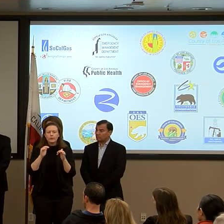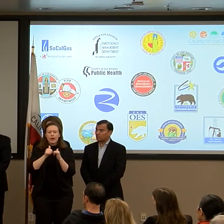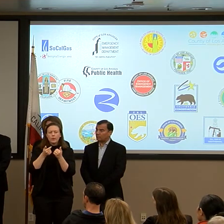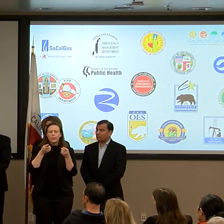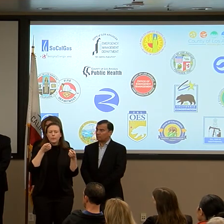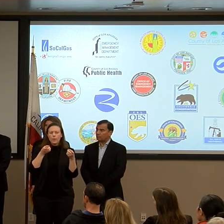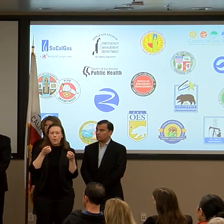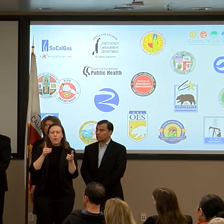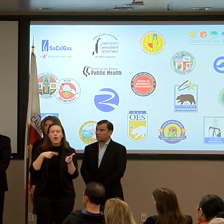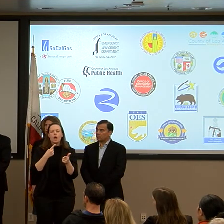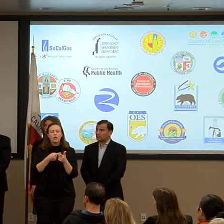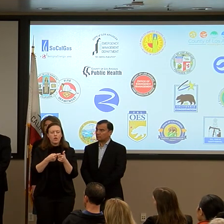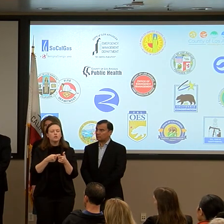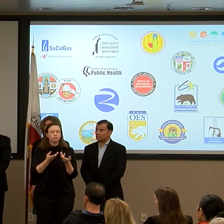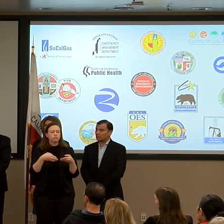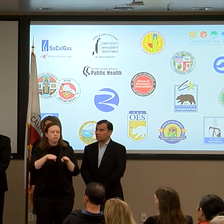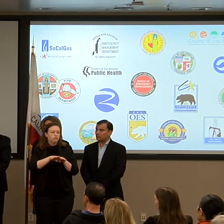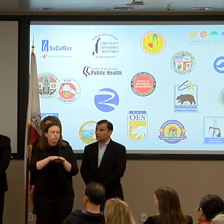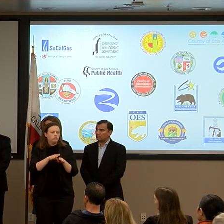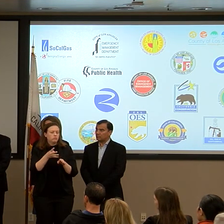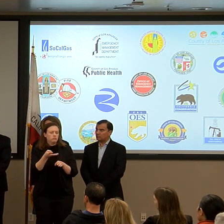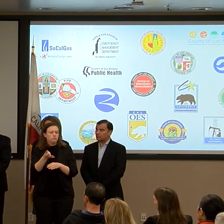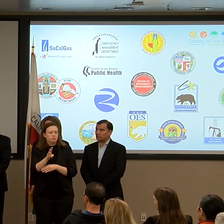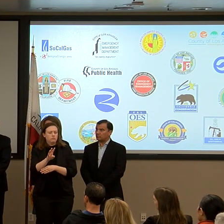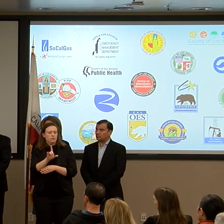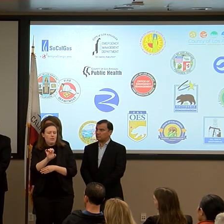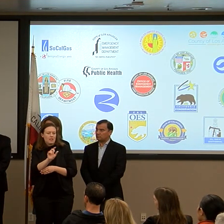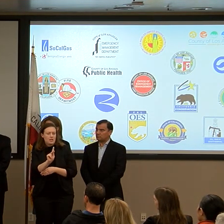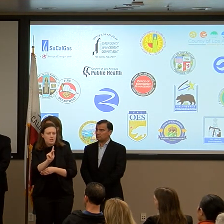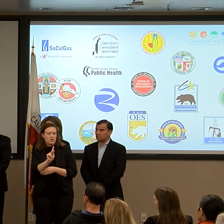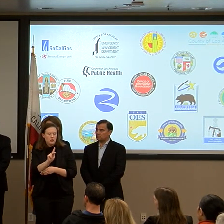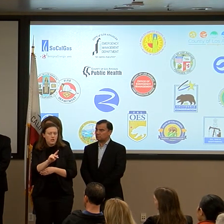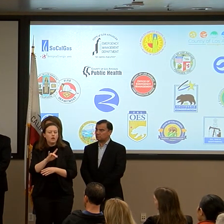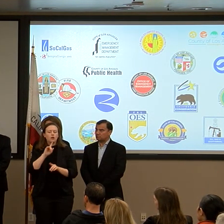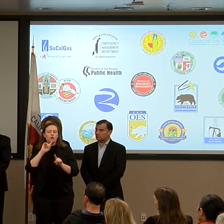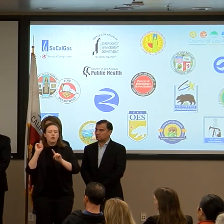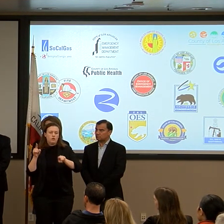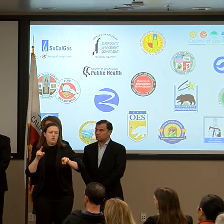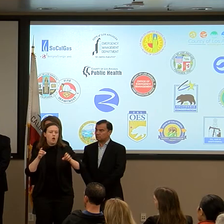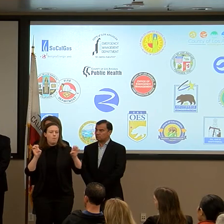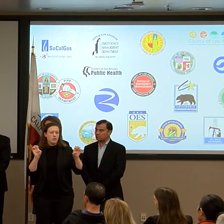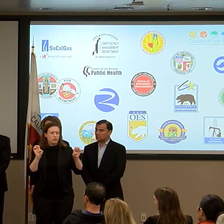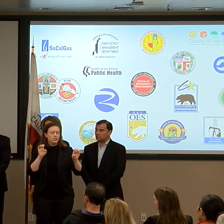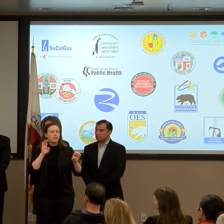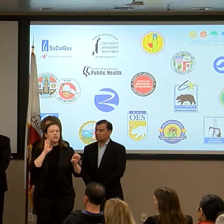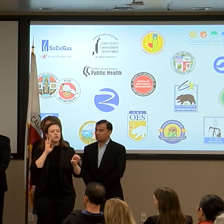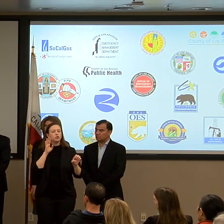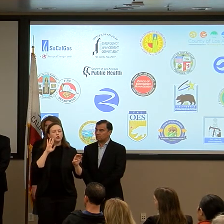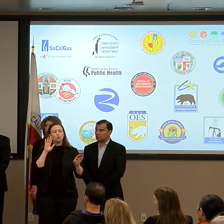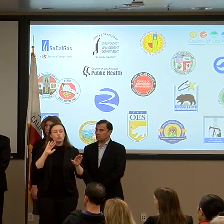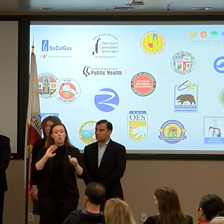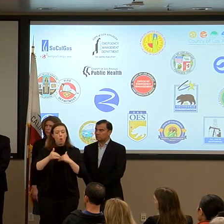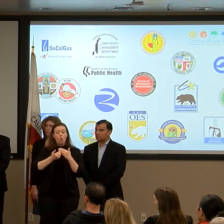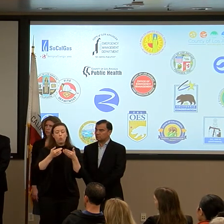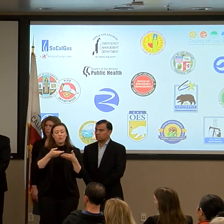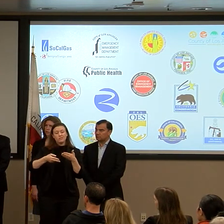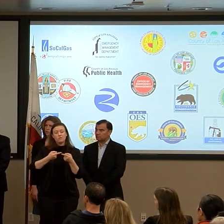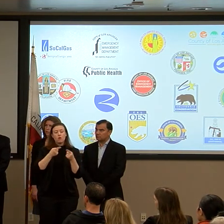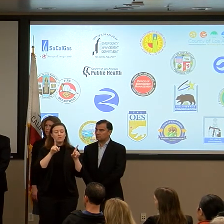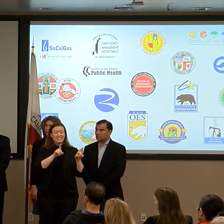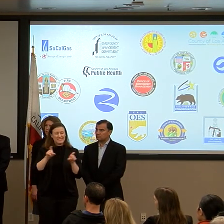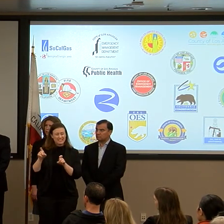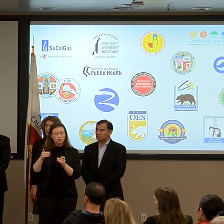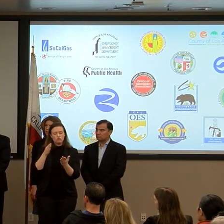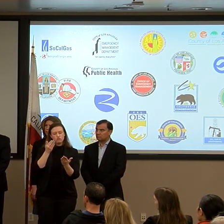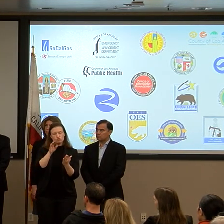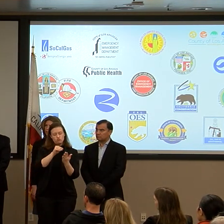the progress to shut the well. We issued emergency orders for Southern California Gas to turn over all testing results and records related